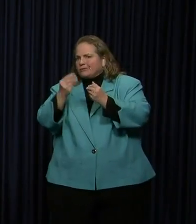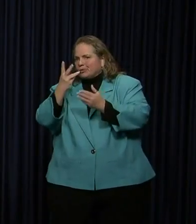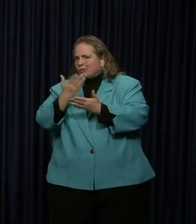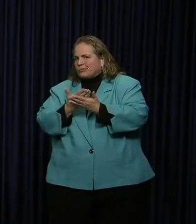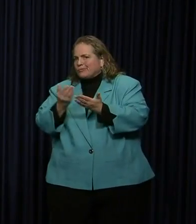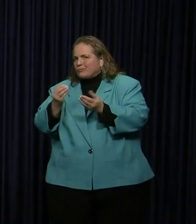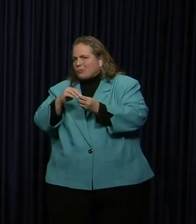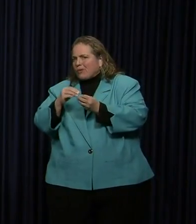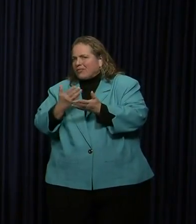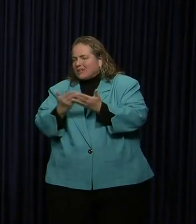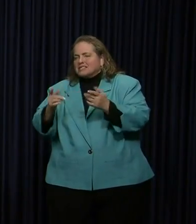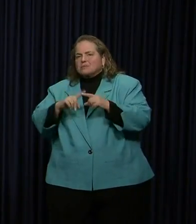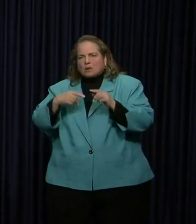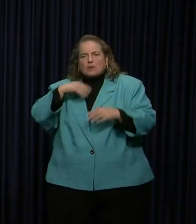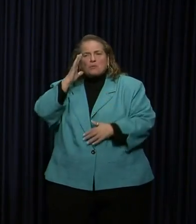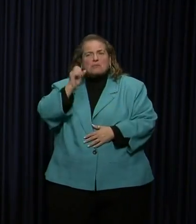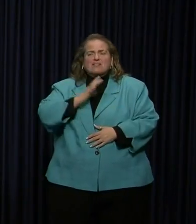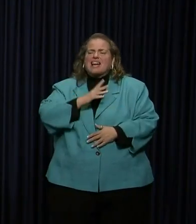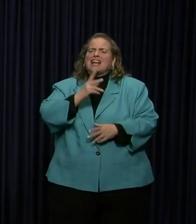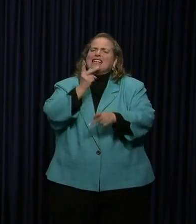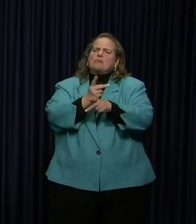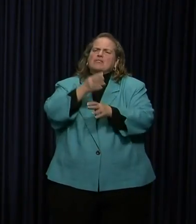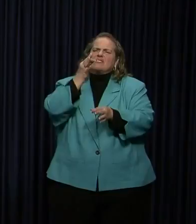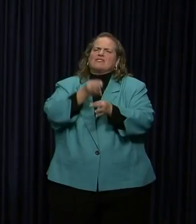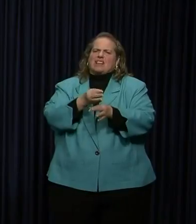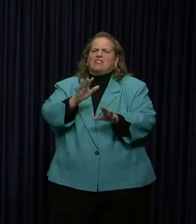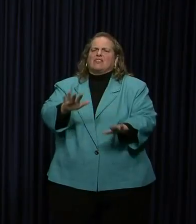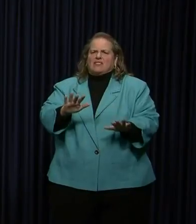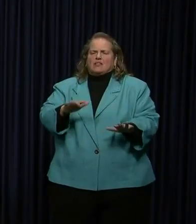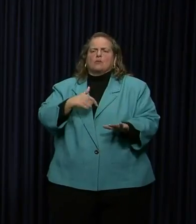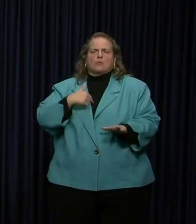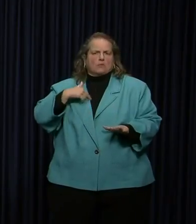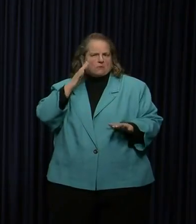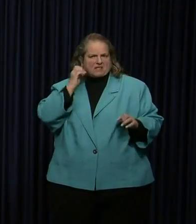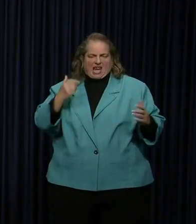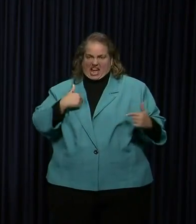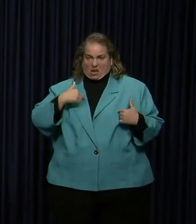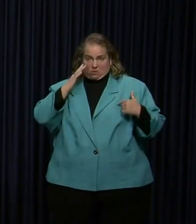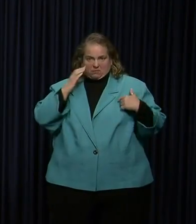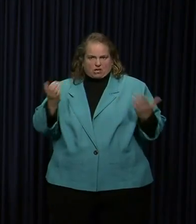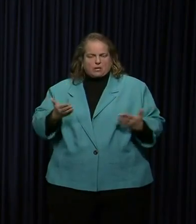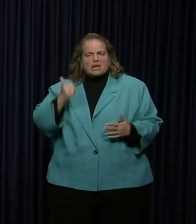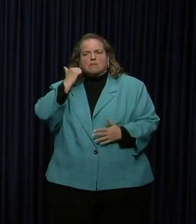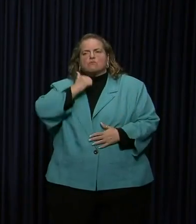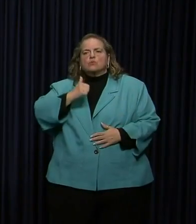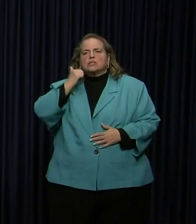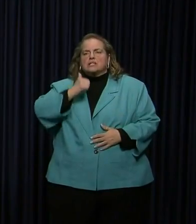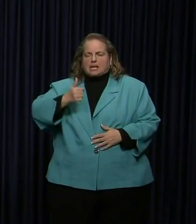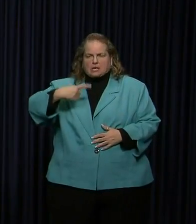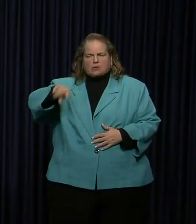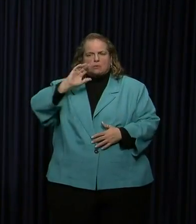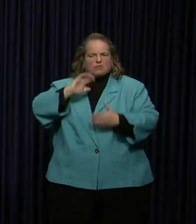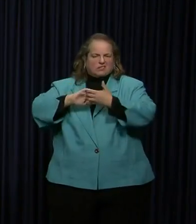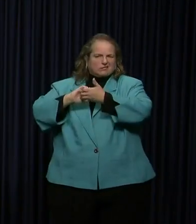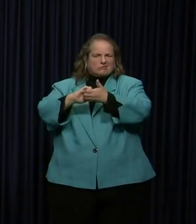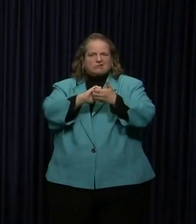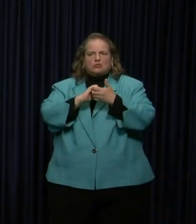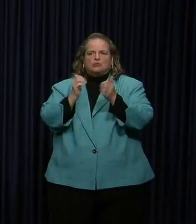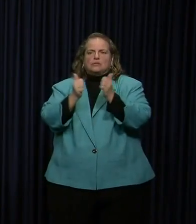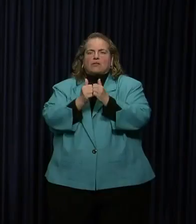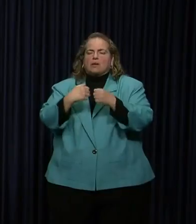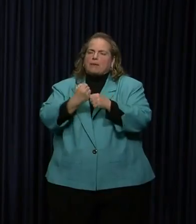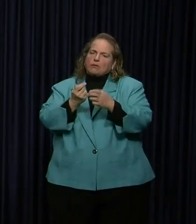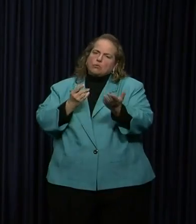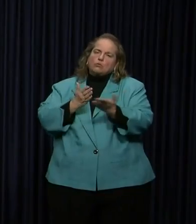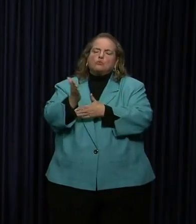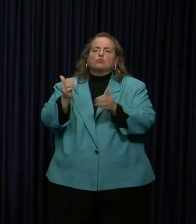but we're going to make it. Keep having that faith. I'm going to keep being here every day. We are going to make it together. And